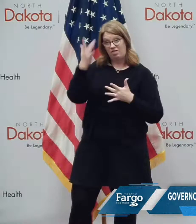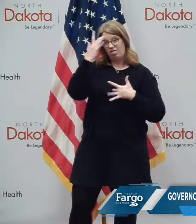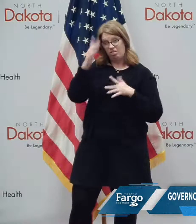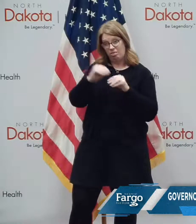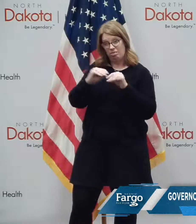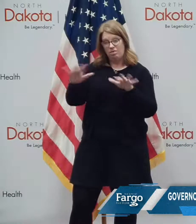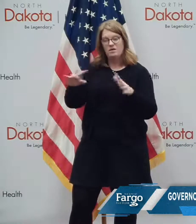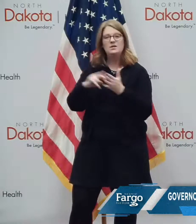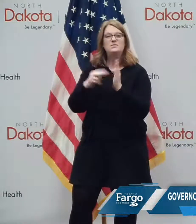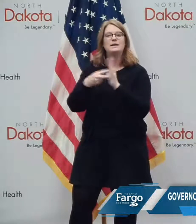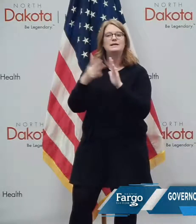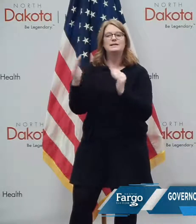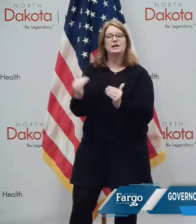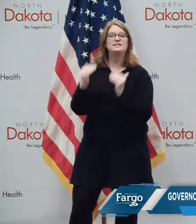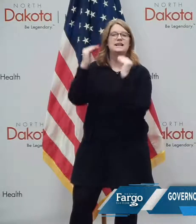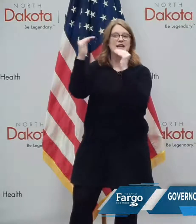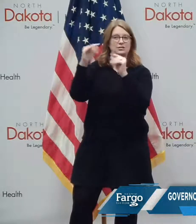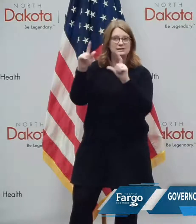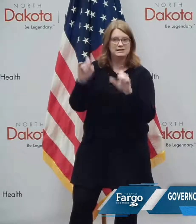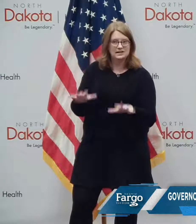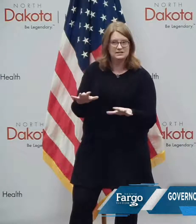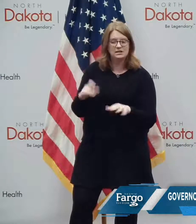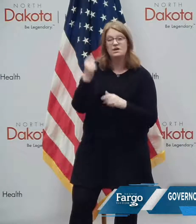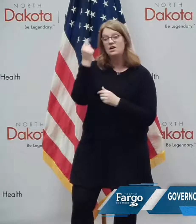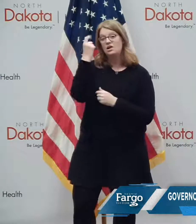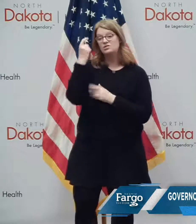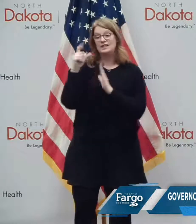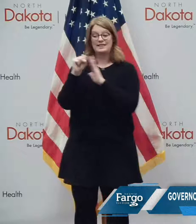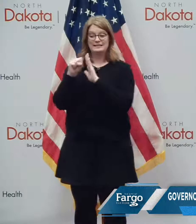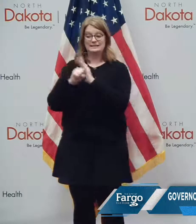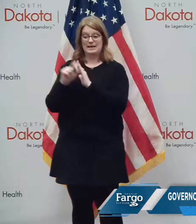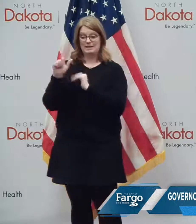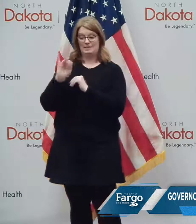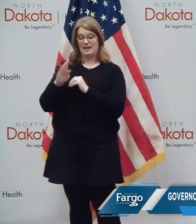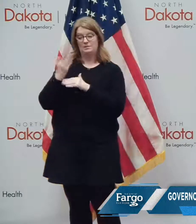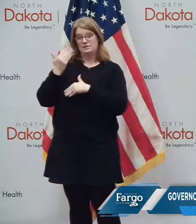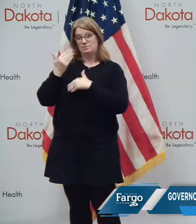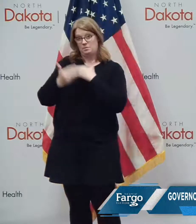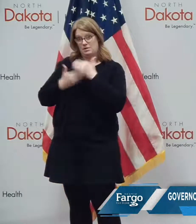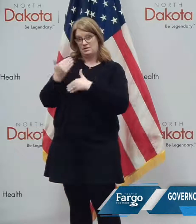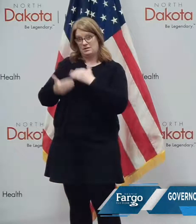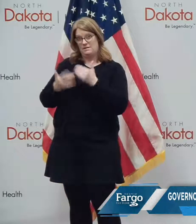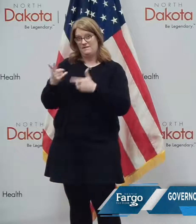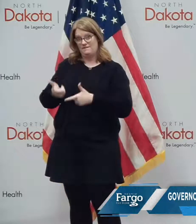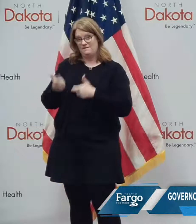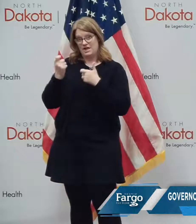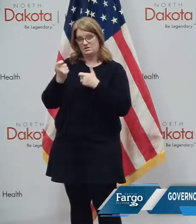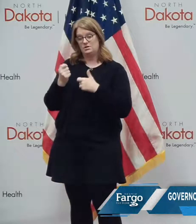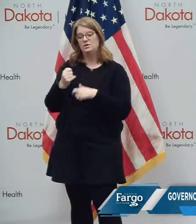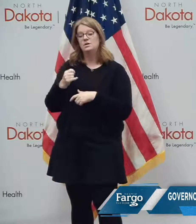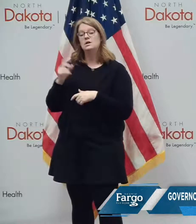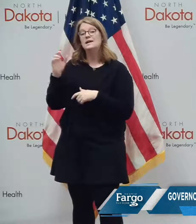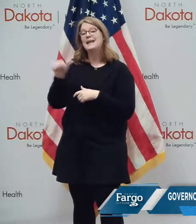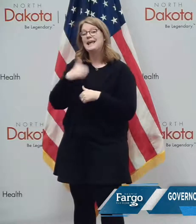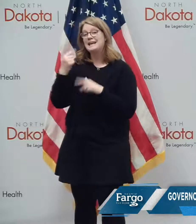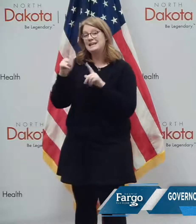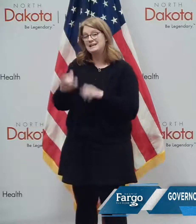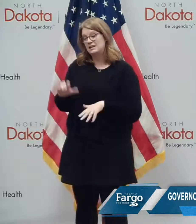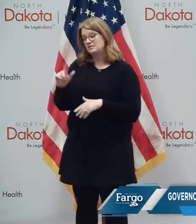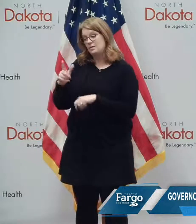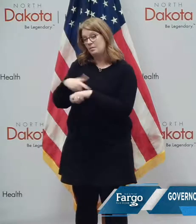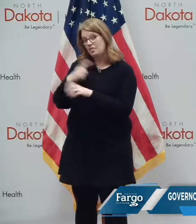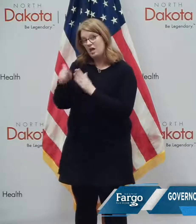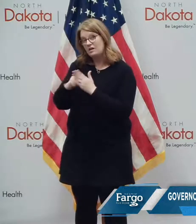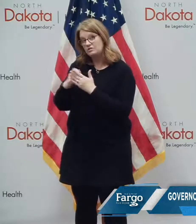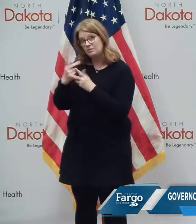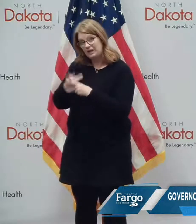testing. The state lab is processing those. As I mentioned before, we're moving all tests from long-term care up to the priority